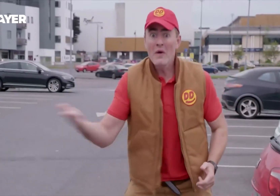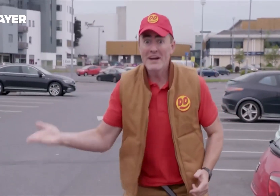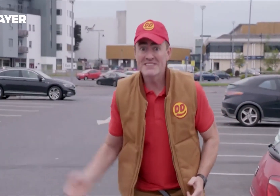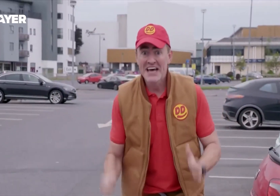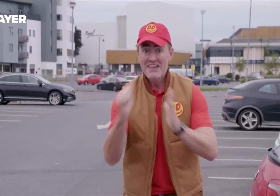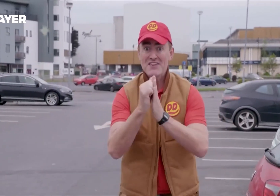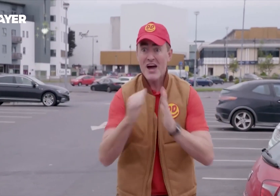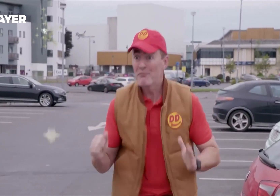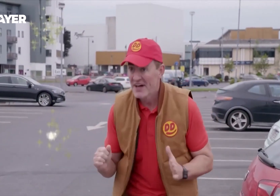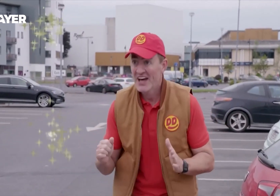Where's the shop?